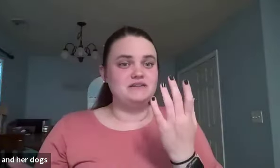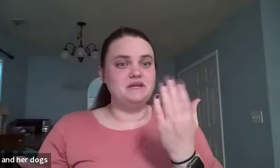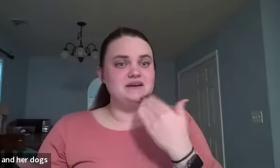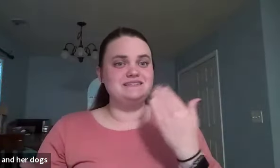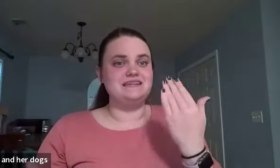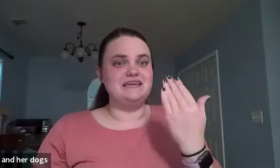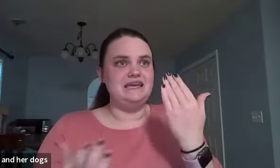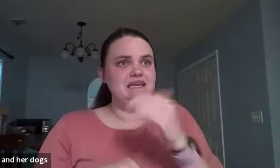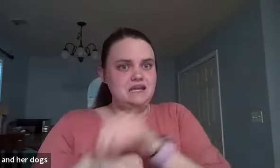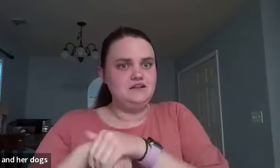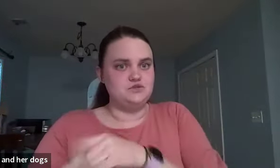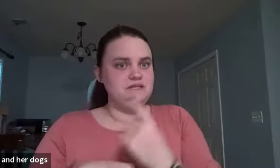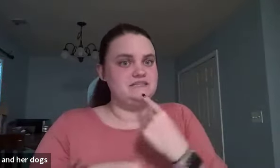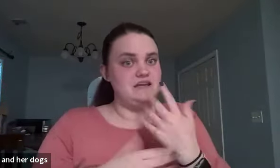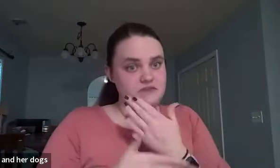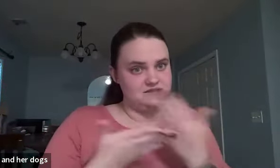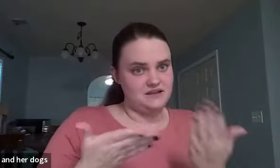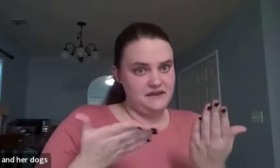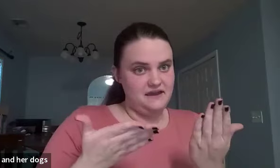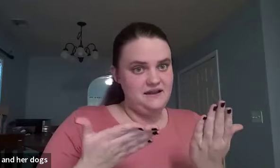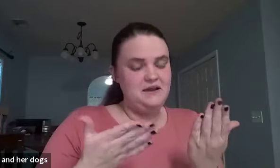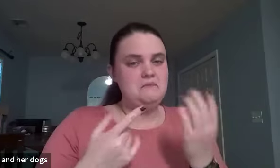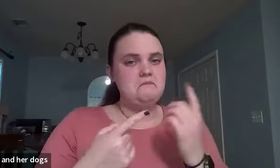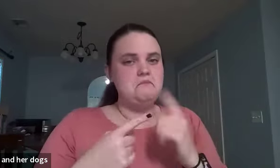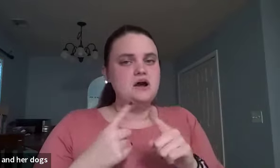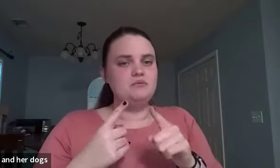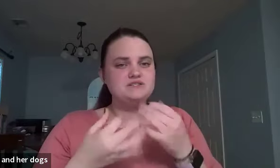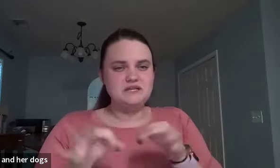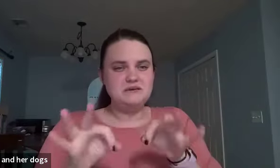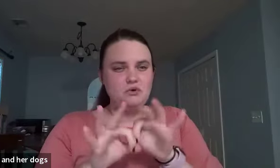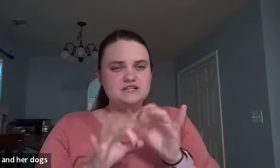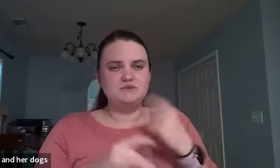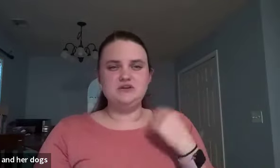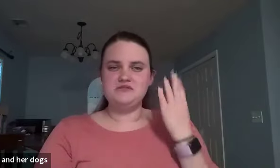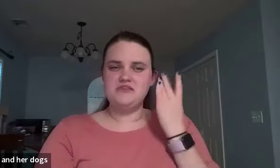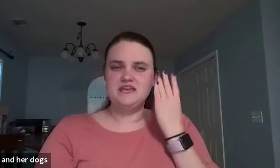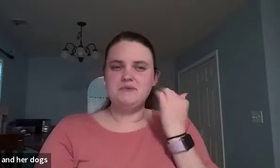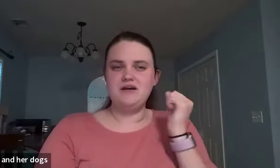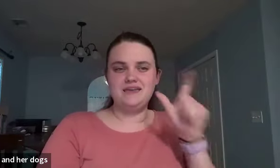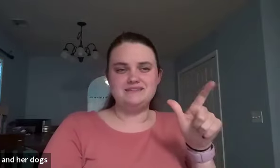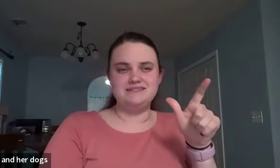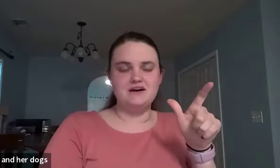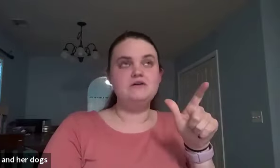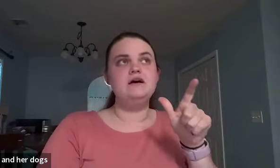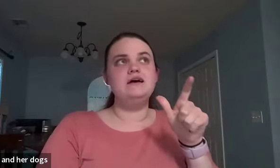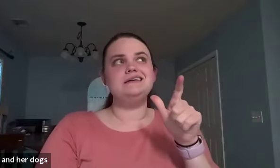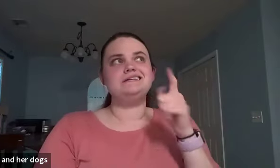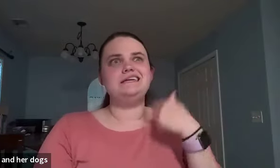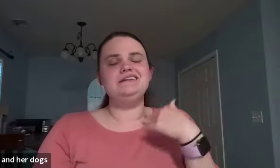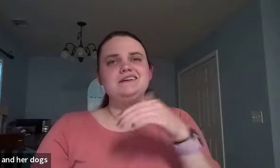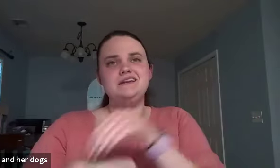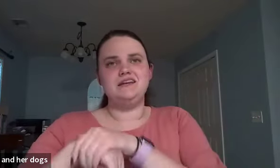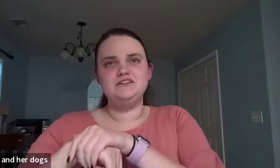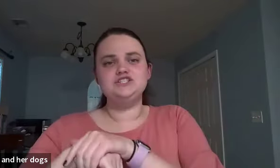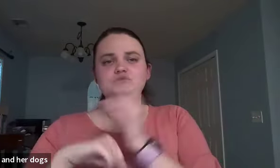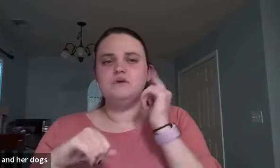Like, because in English, we say things like that. But what's really important is when you're thinking about ASL, is anything in English, you